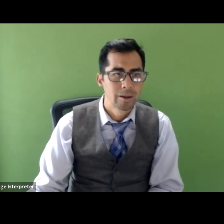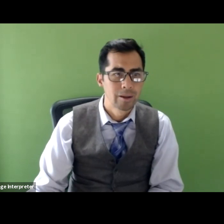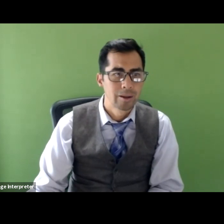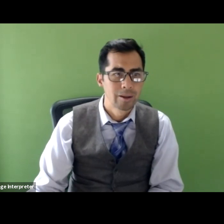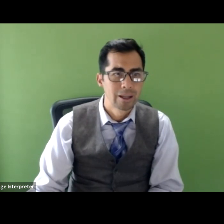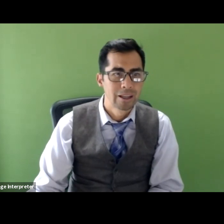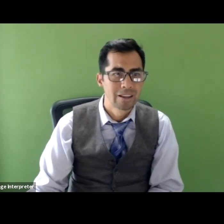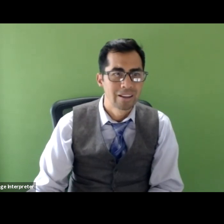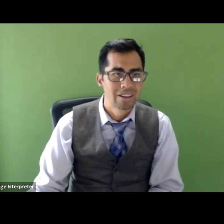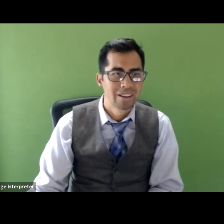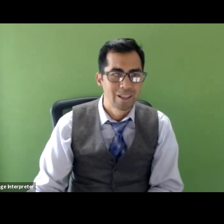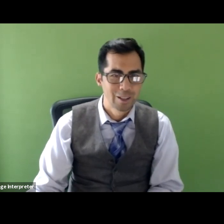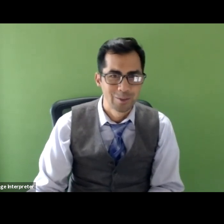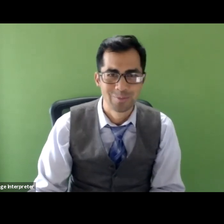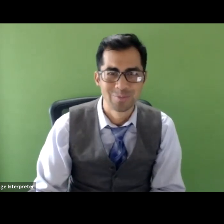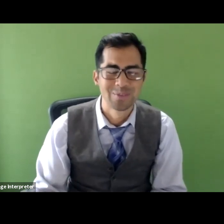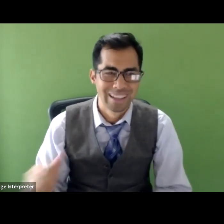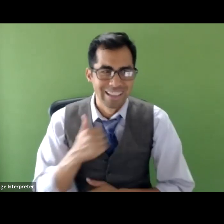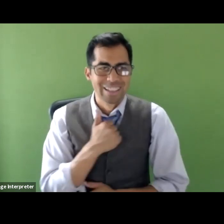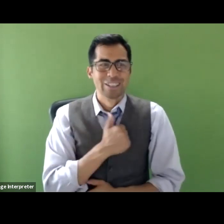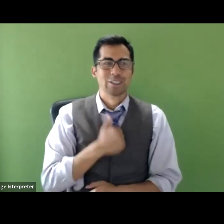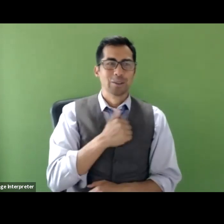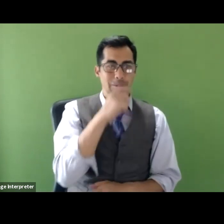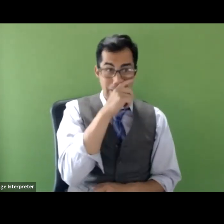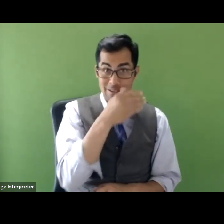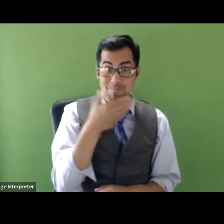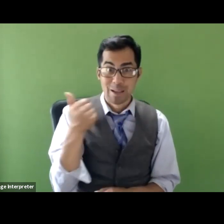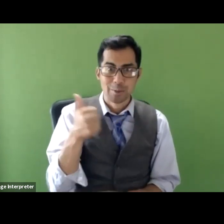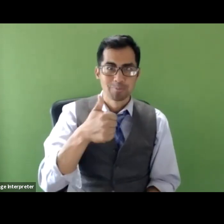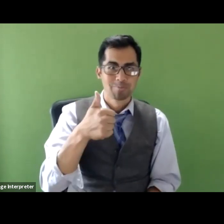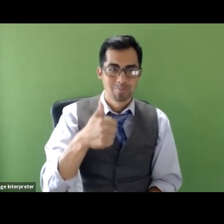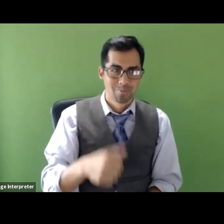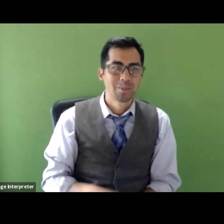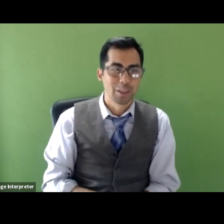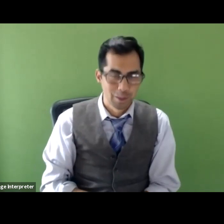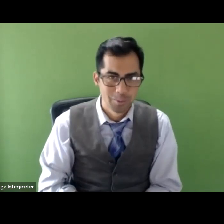Thrity, you're muted. I'm so sorry. Is this better?